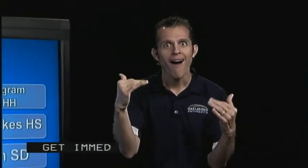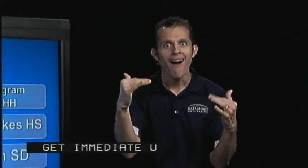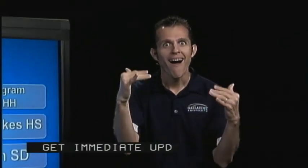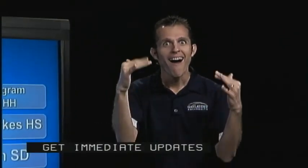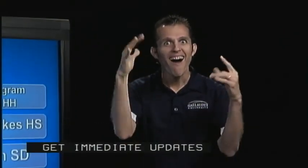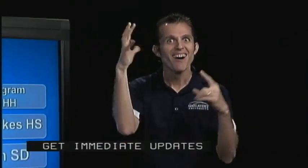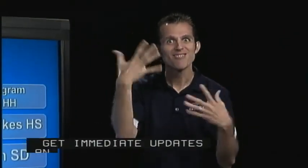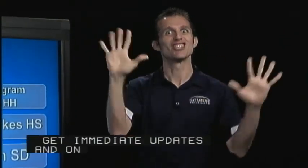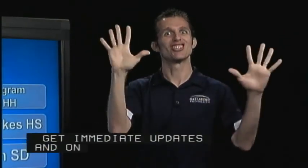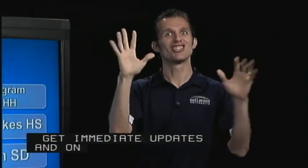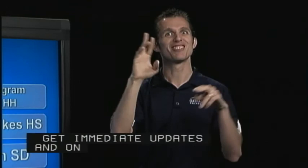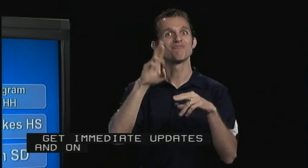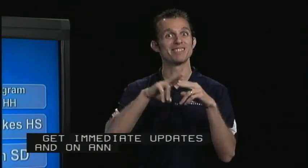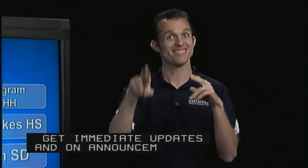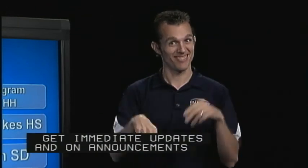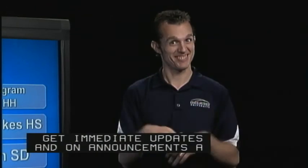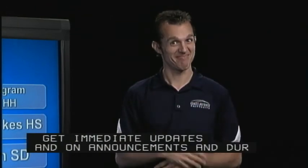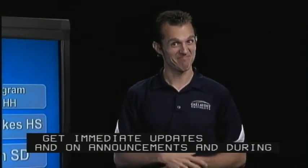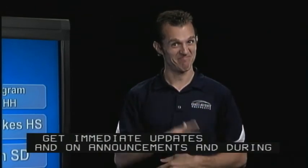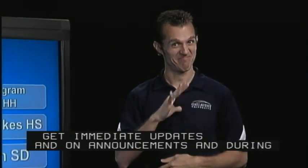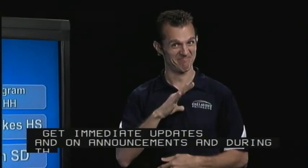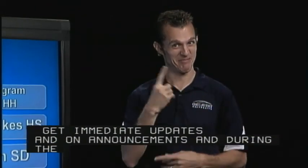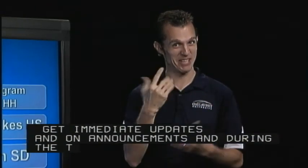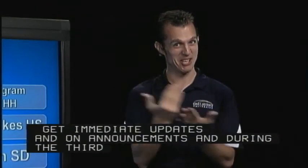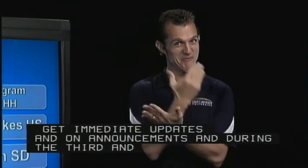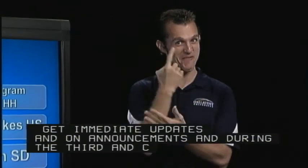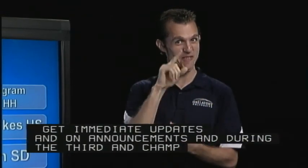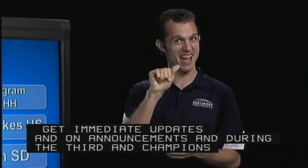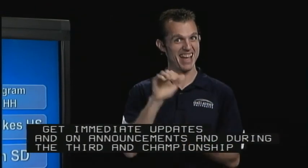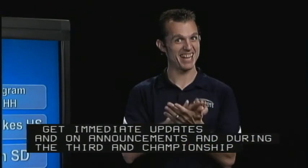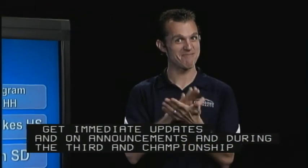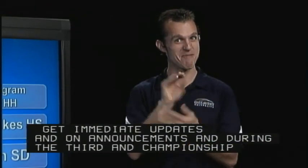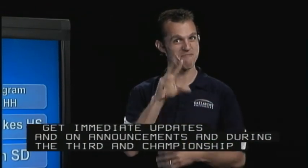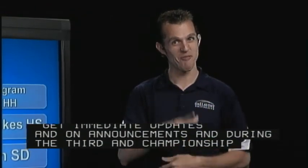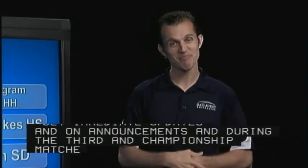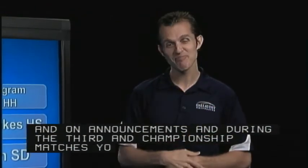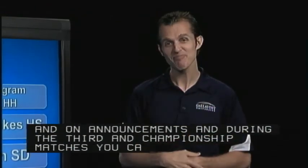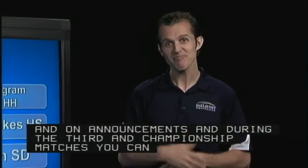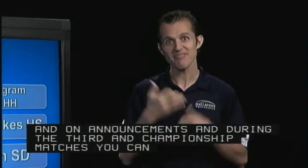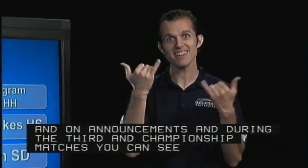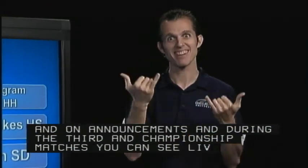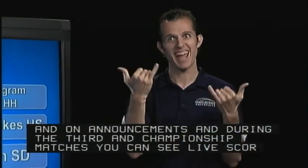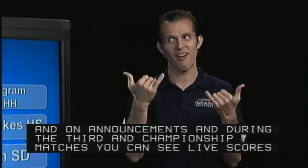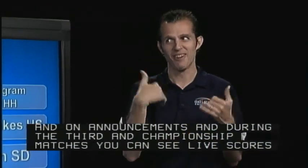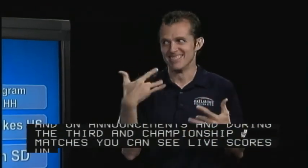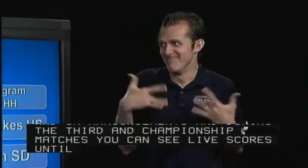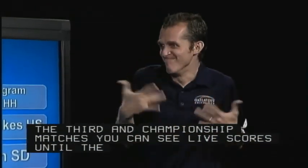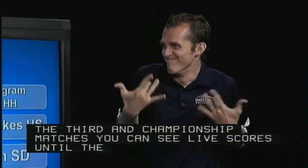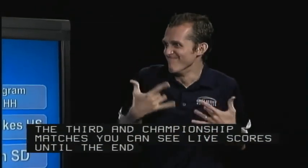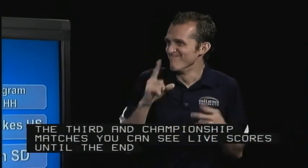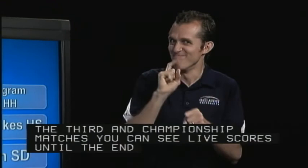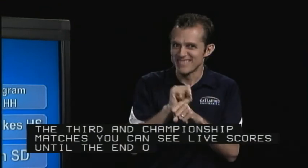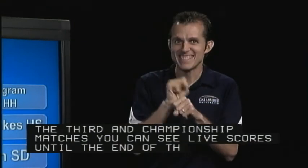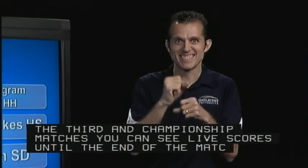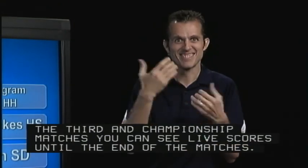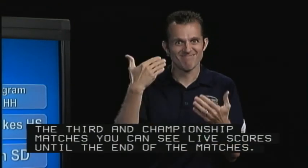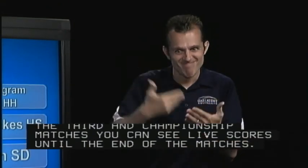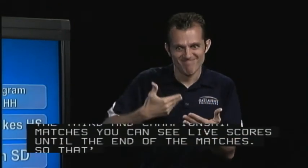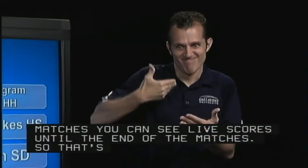scores until the end of the matches. So that's a new thing for the Academic Bowl, and I'm